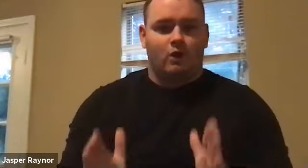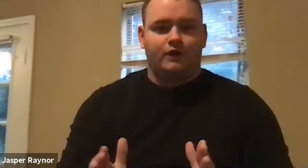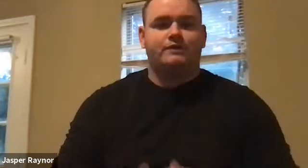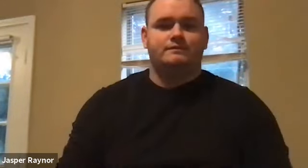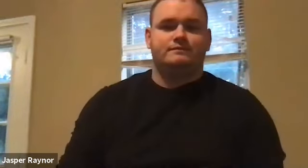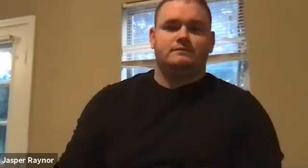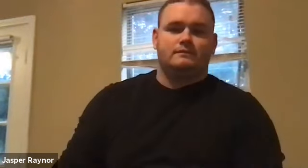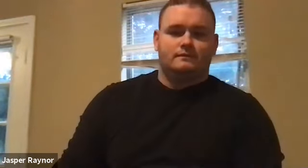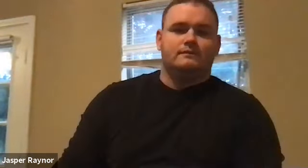Lawyer.